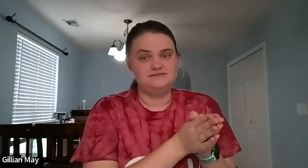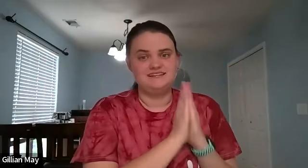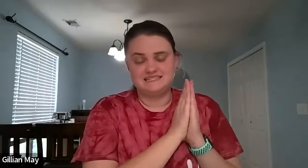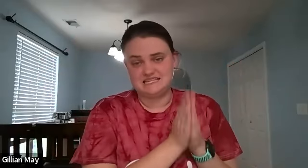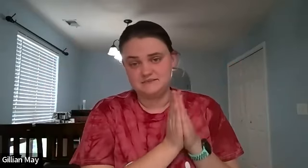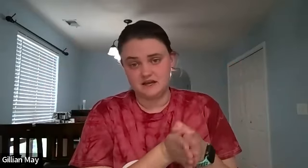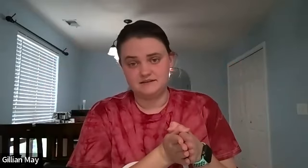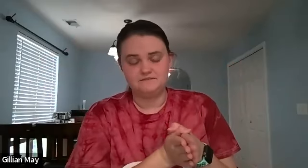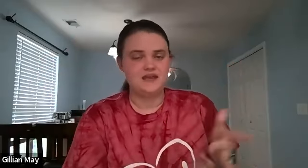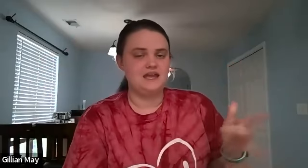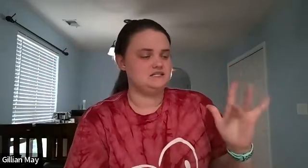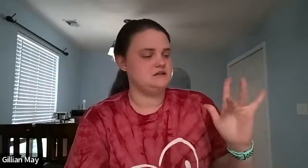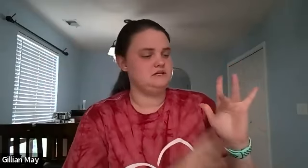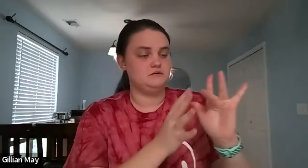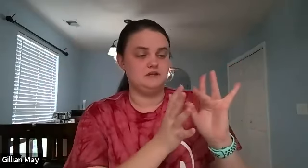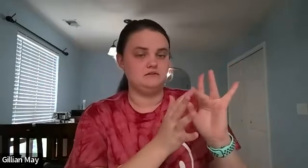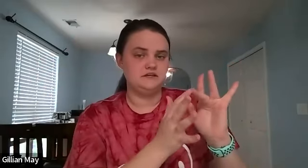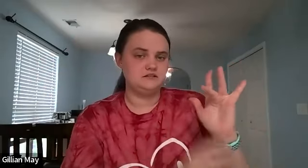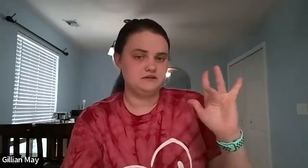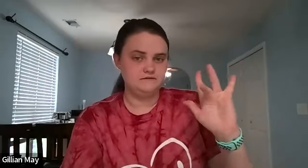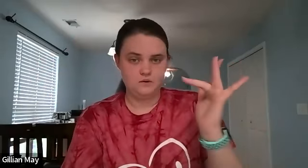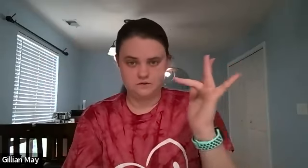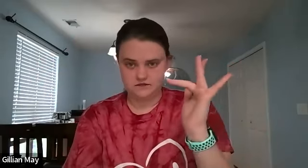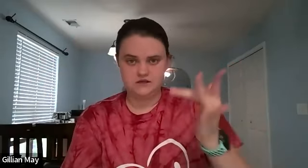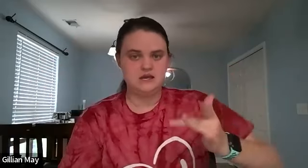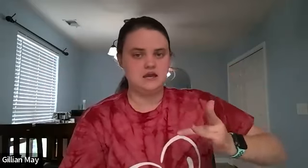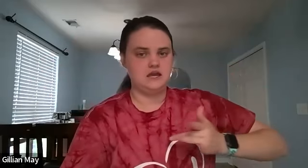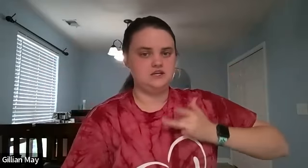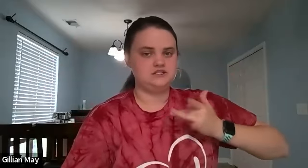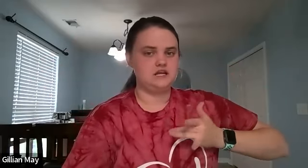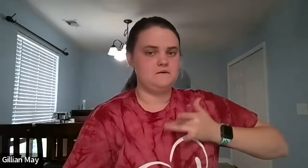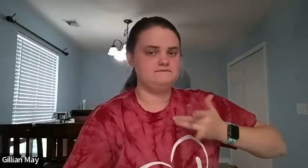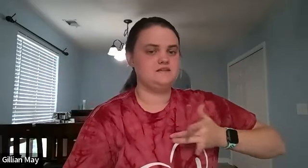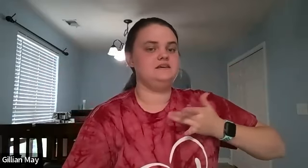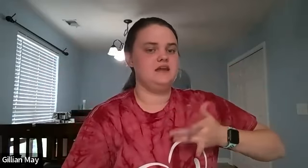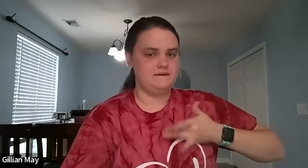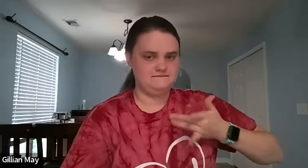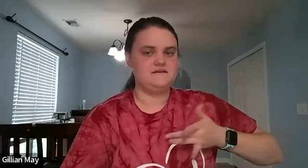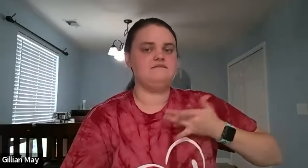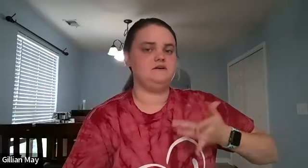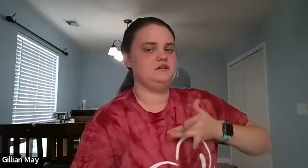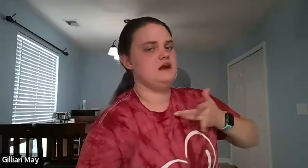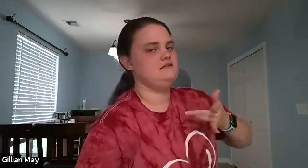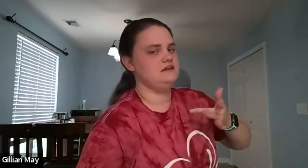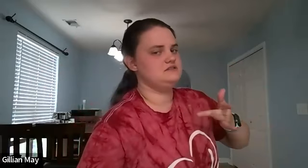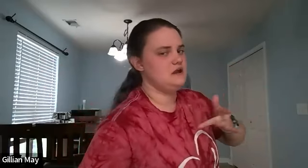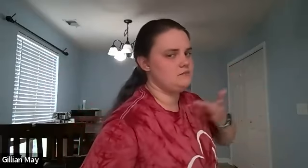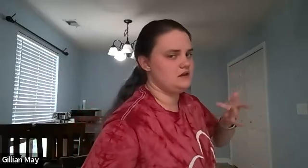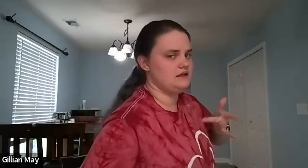it's the same sign. And it's going to be your middle fingers bent forward and you just kind of go feeling. Yeah, I feel. And you kind of like, you see how I'm kind of like